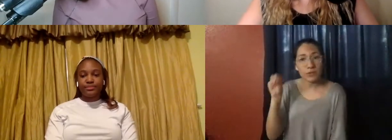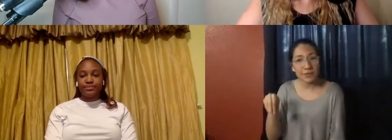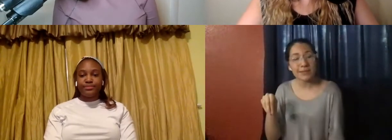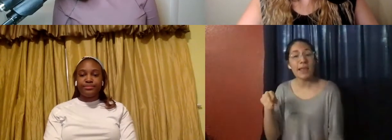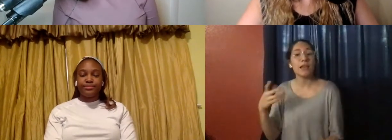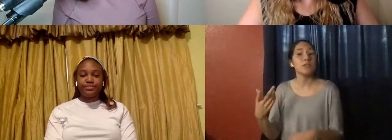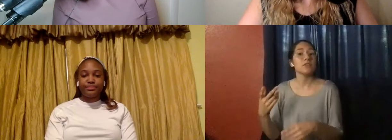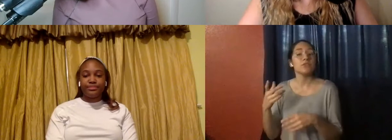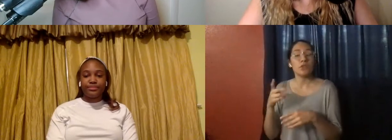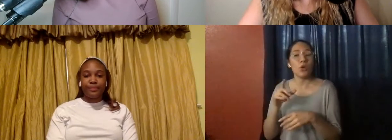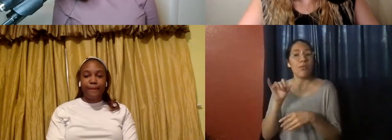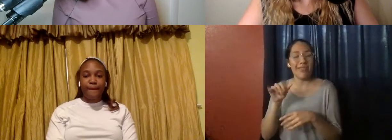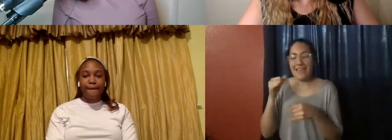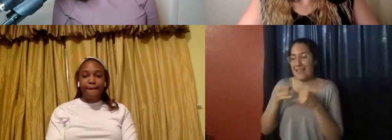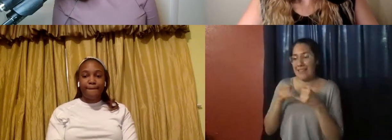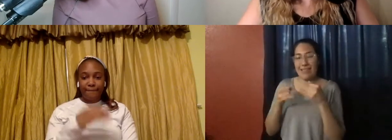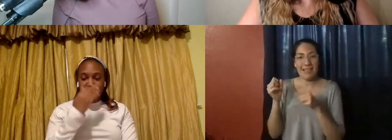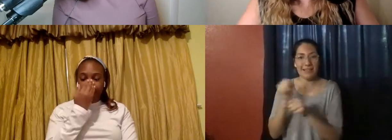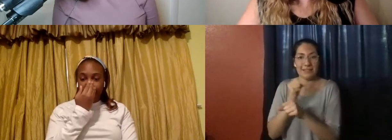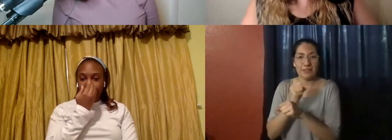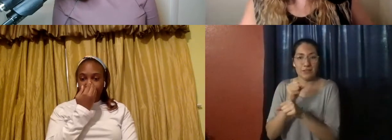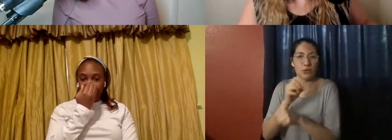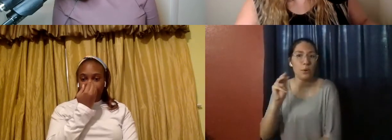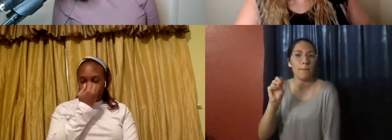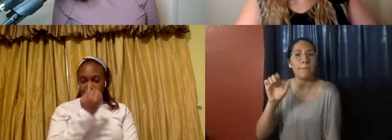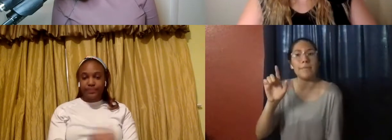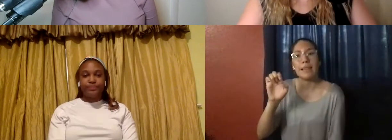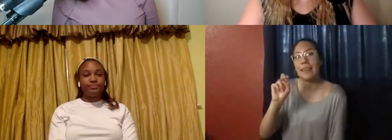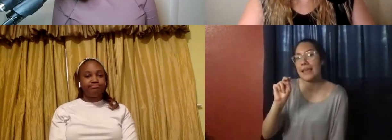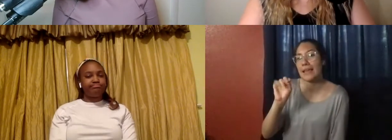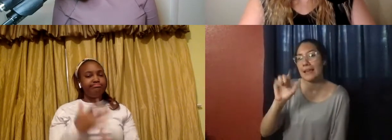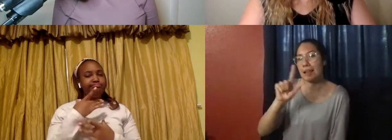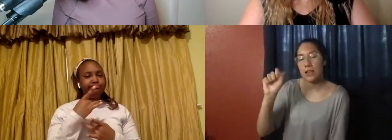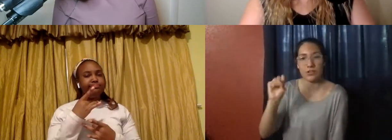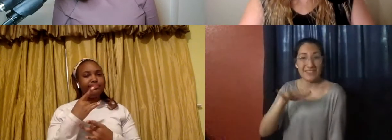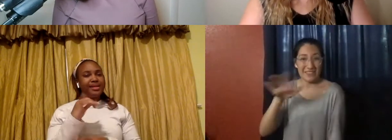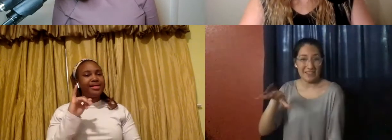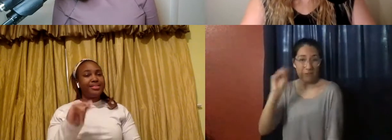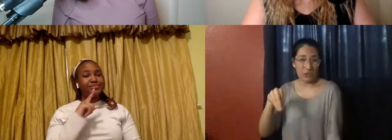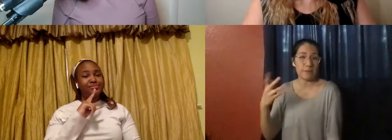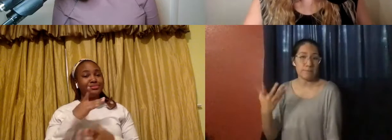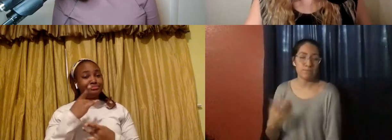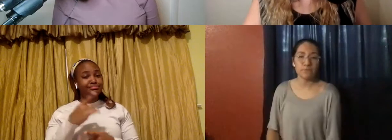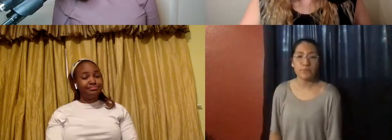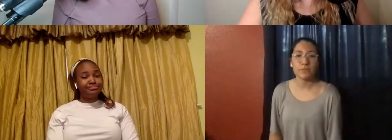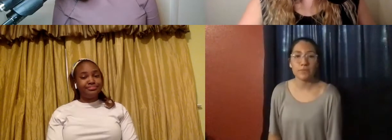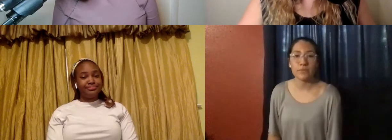up that last statistic, millennials are at 55%. Interesting. Yeah. That's super interesting. So,